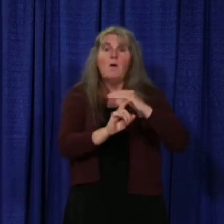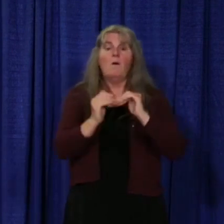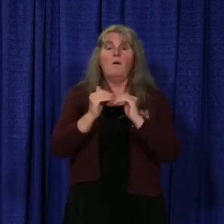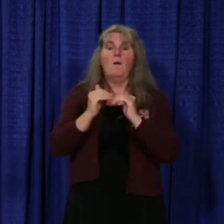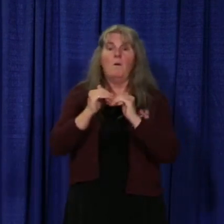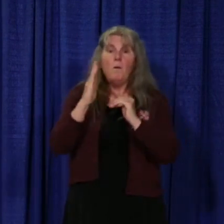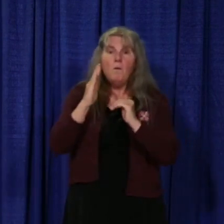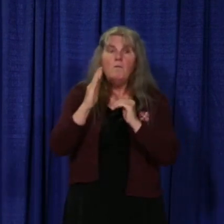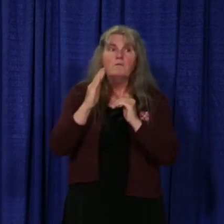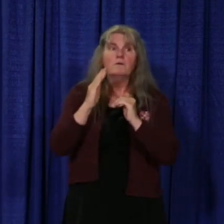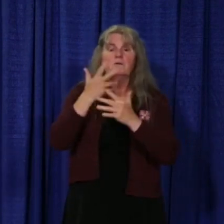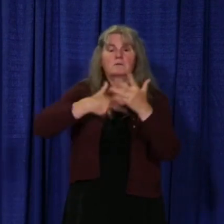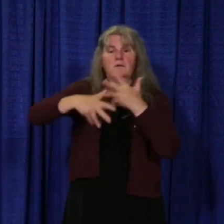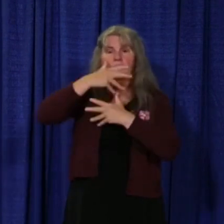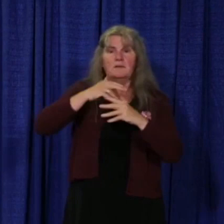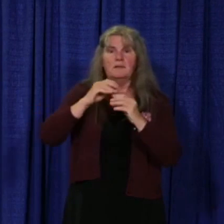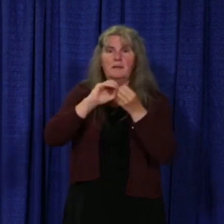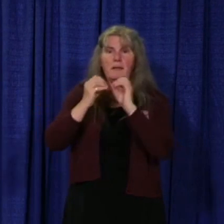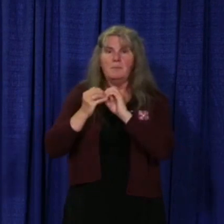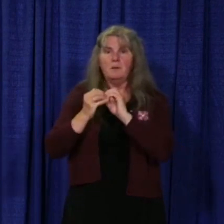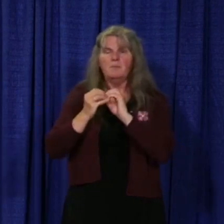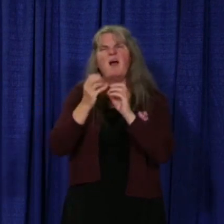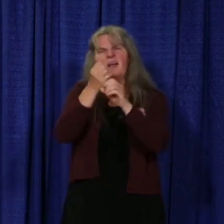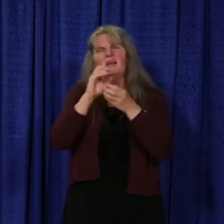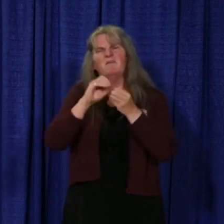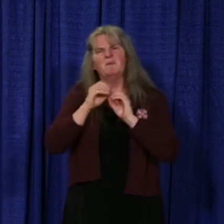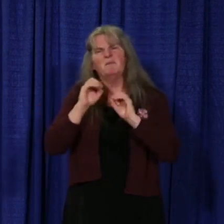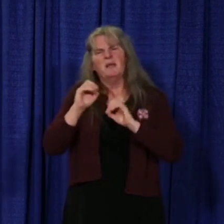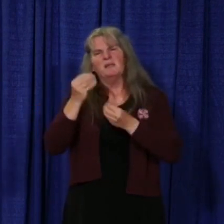than what is acceptable. And I'll get that information for you.